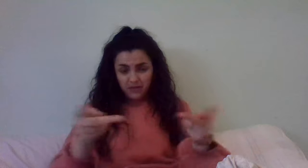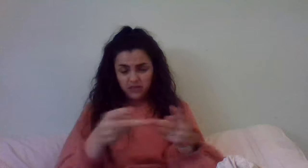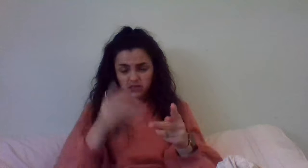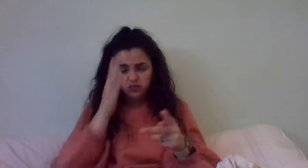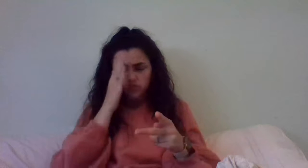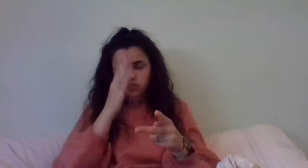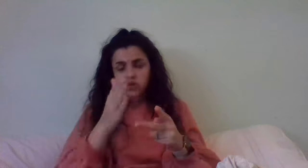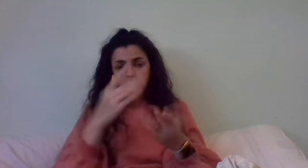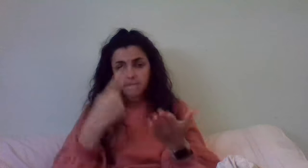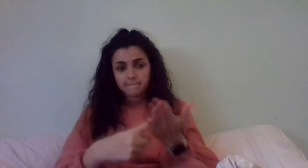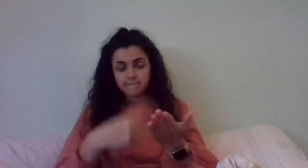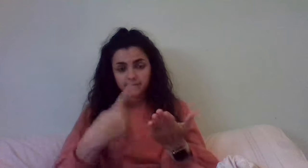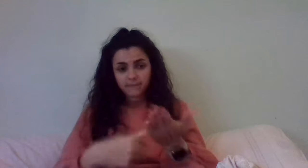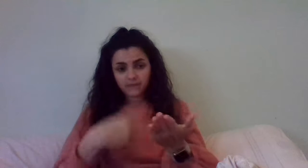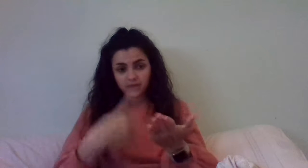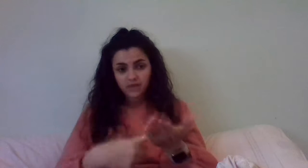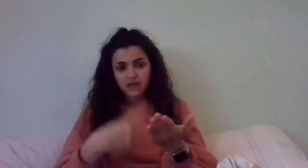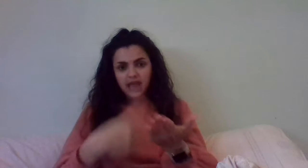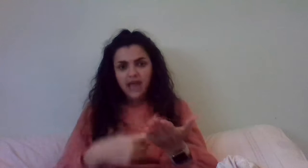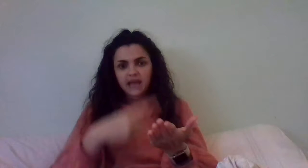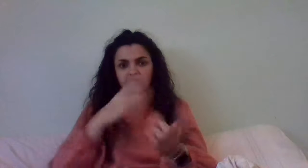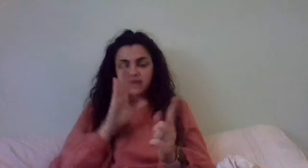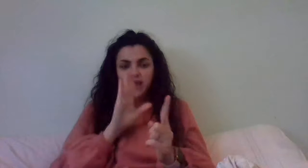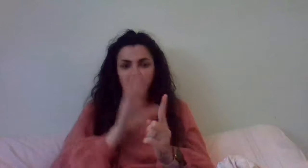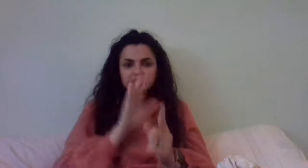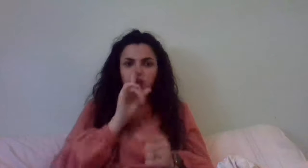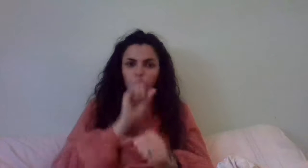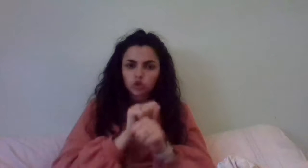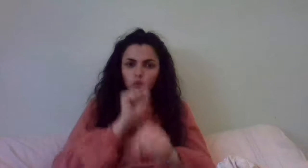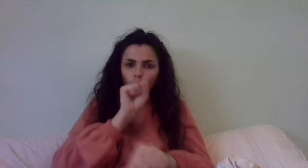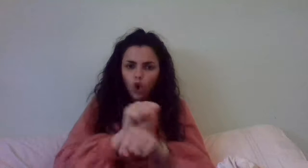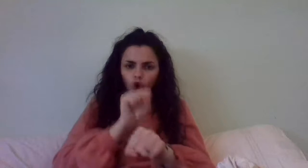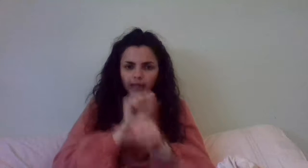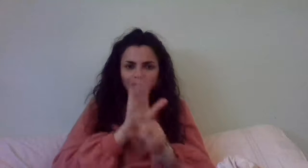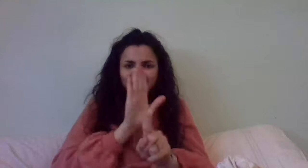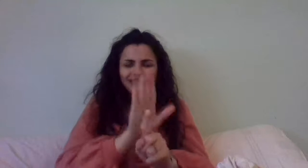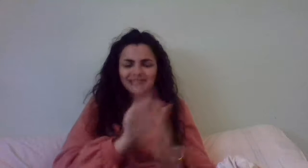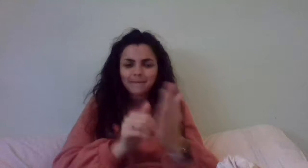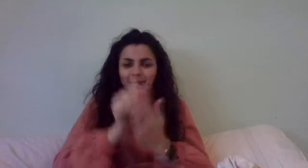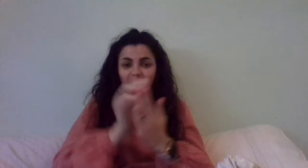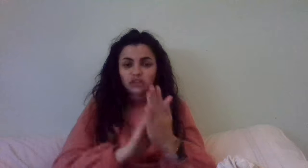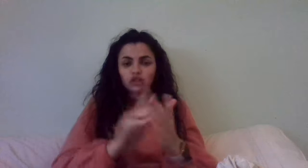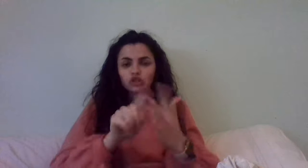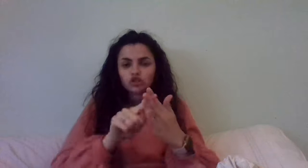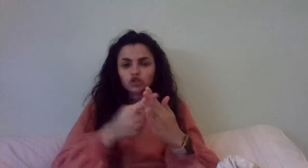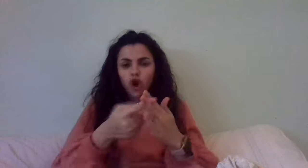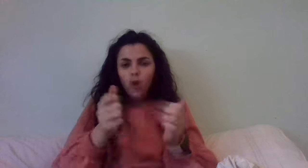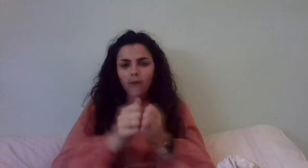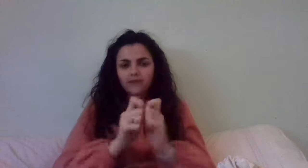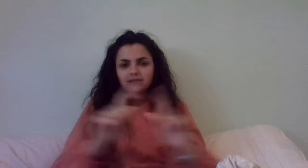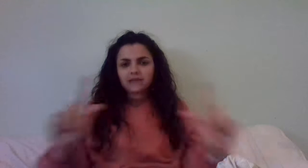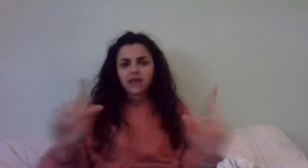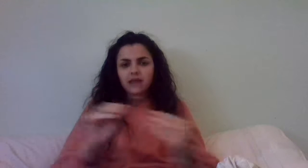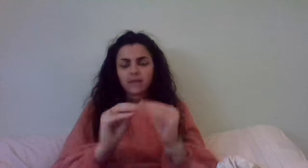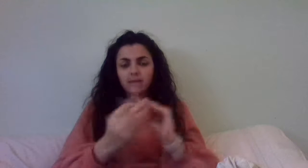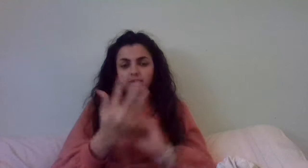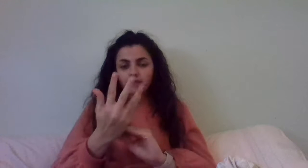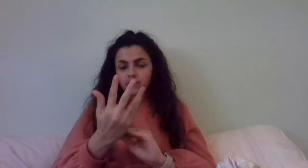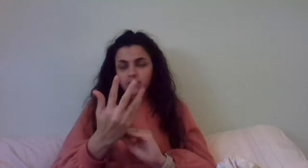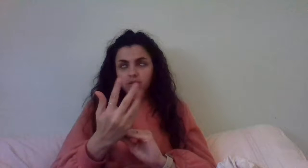of Lawrence's actual works. And I'm going to start with slide number 5. If I didn't mention this, I forget. I've done so many of these audio recordings that I've had to